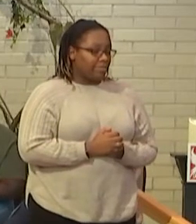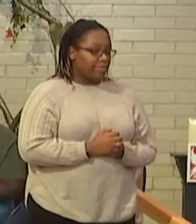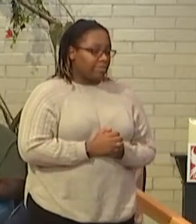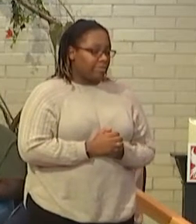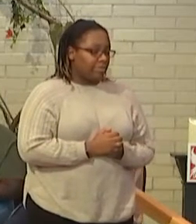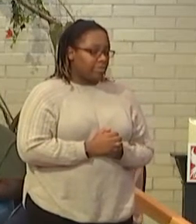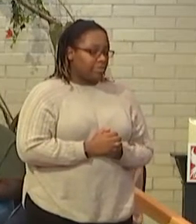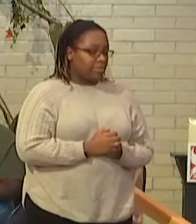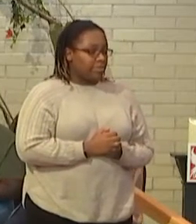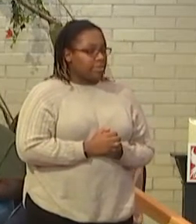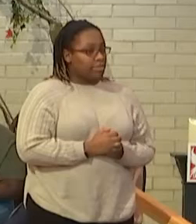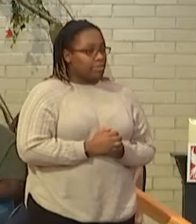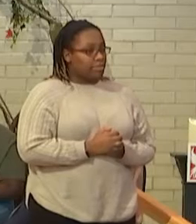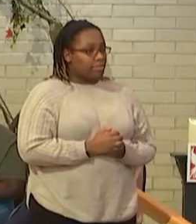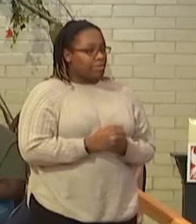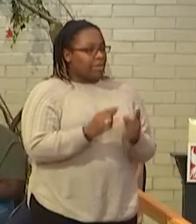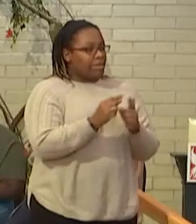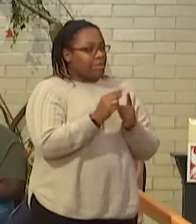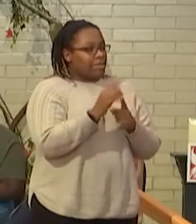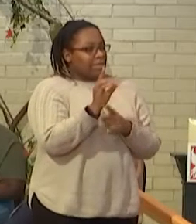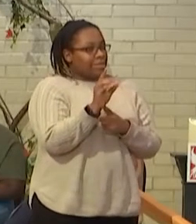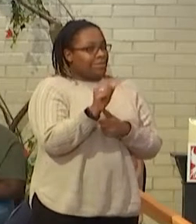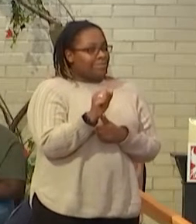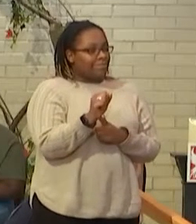comments? Yeah, it's just that word disabled.